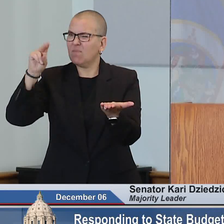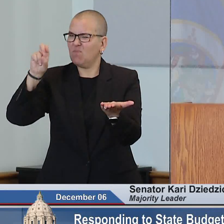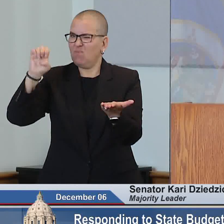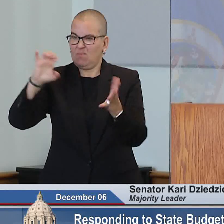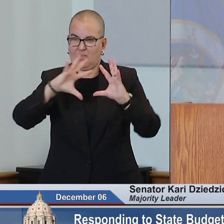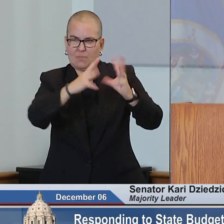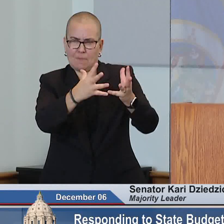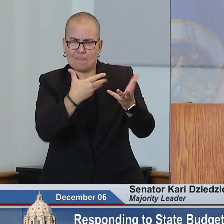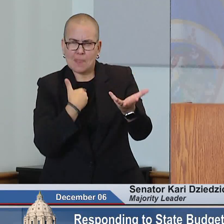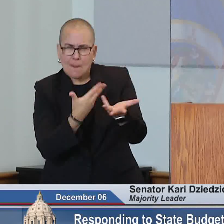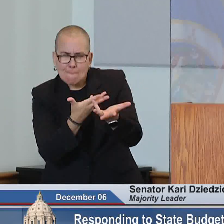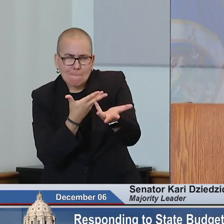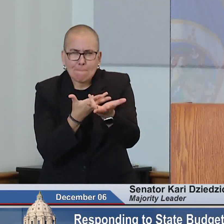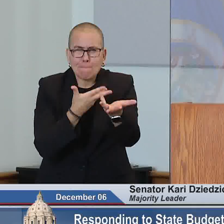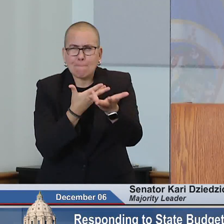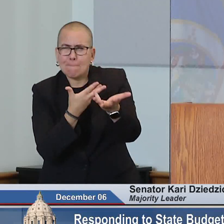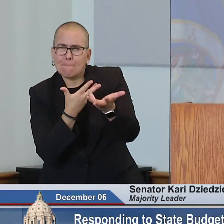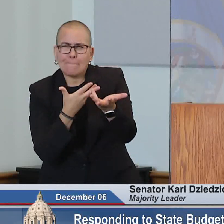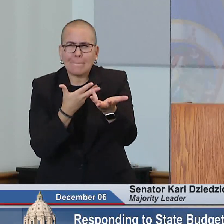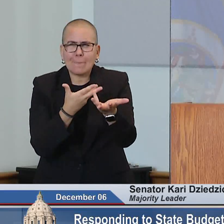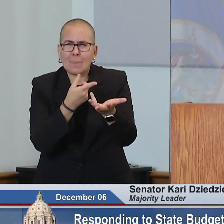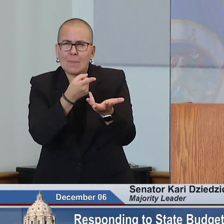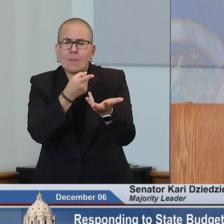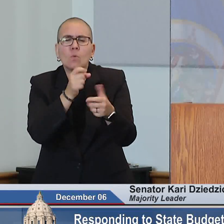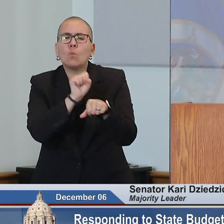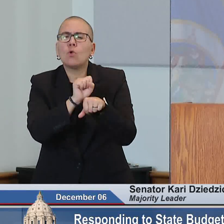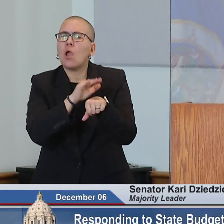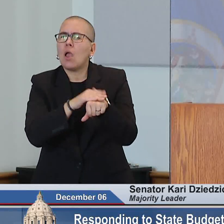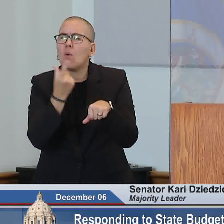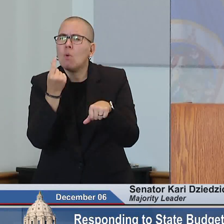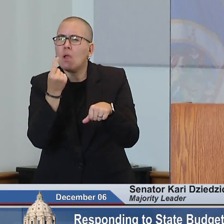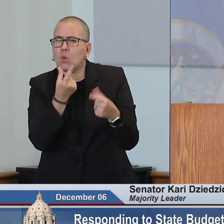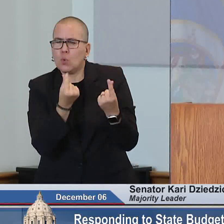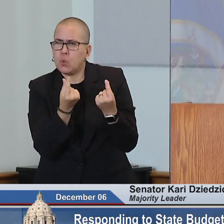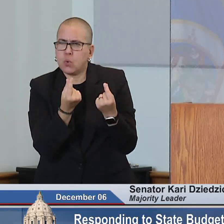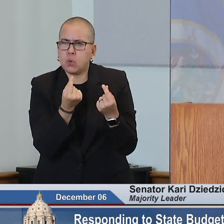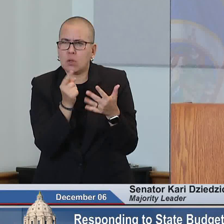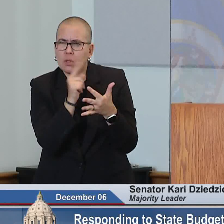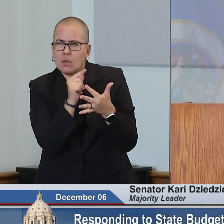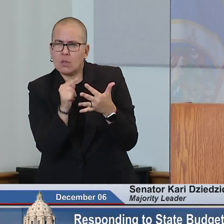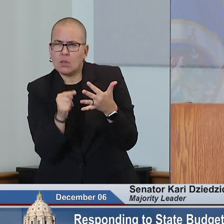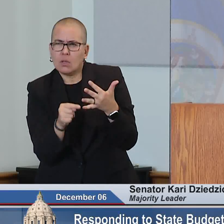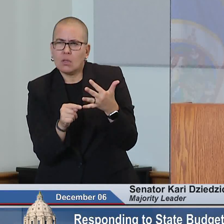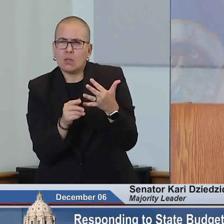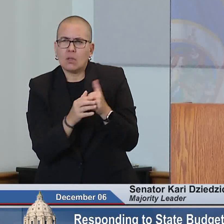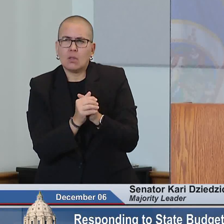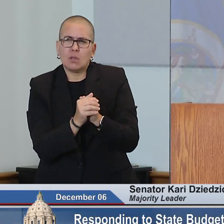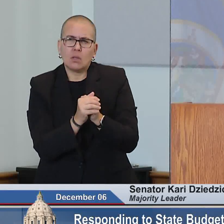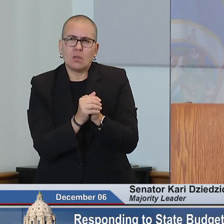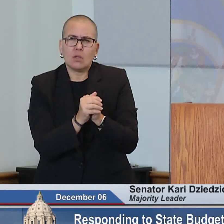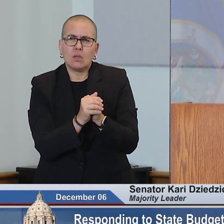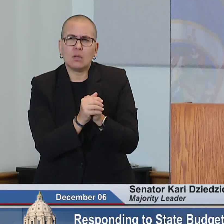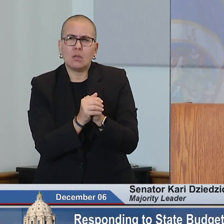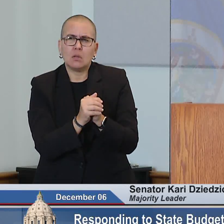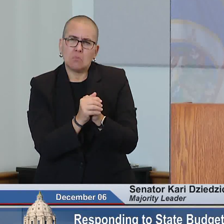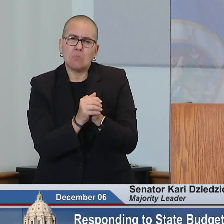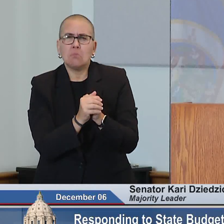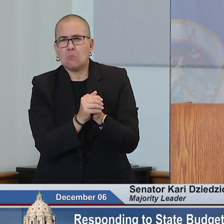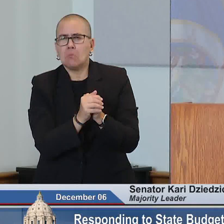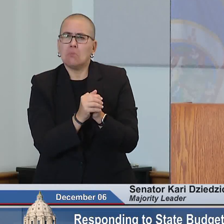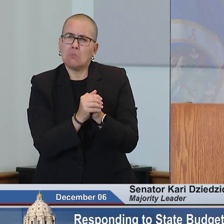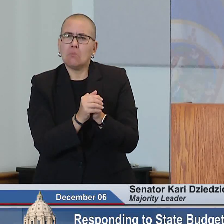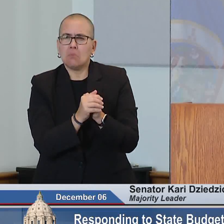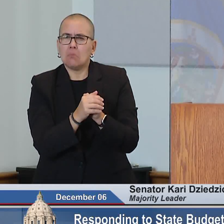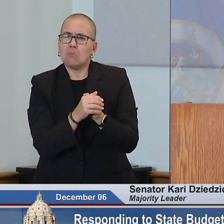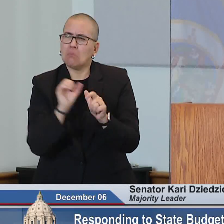they're working on different options of what to do. I think we will be looking to pass a bonding bill, and then if